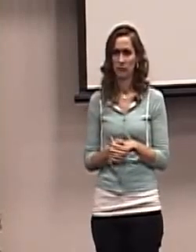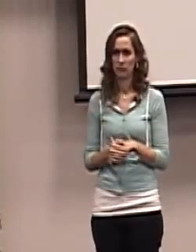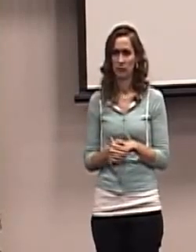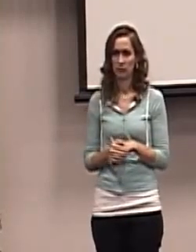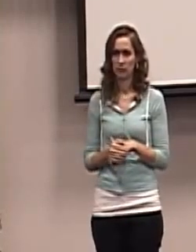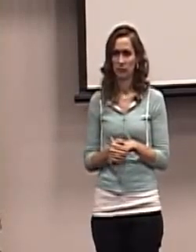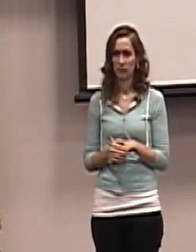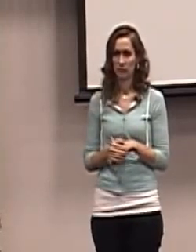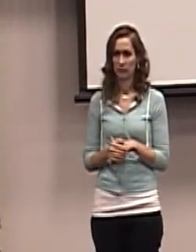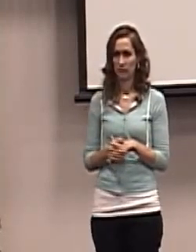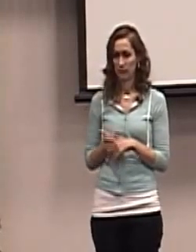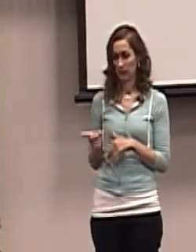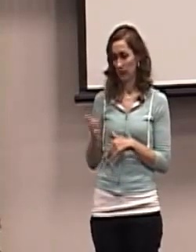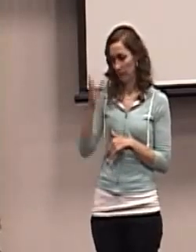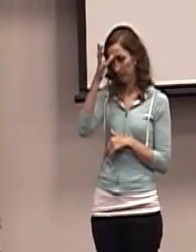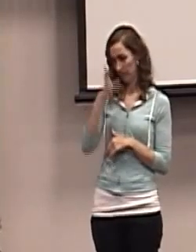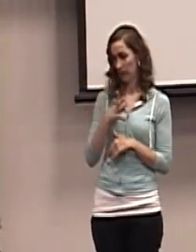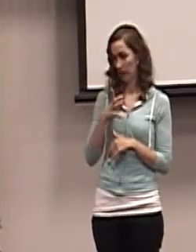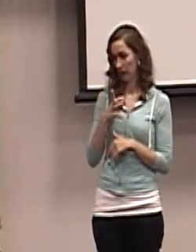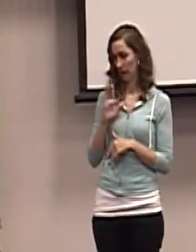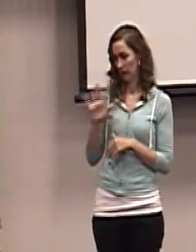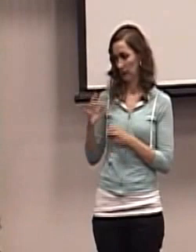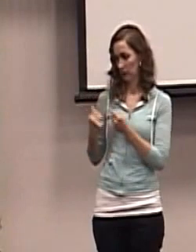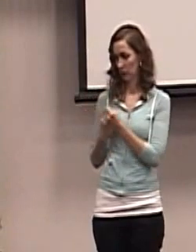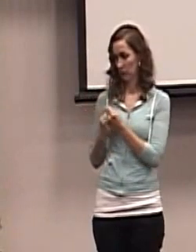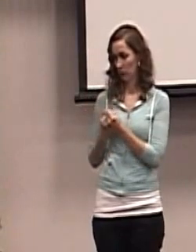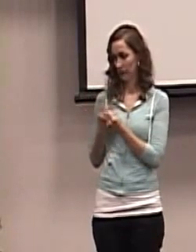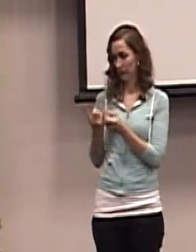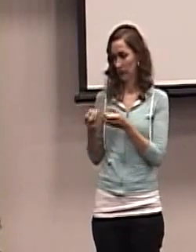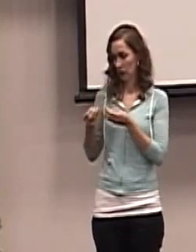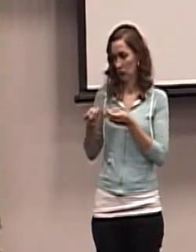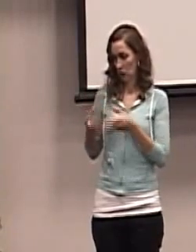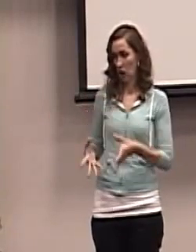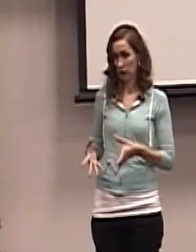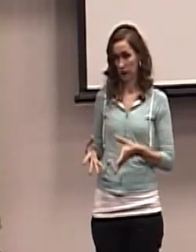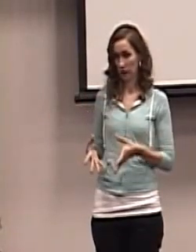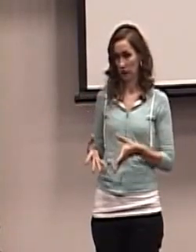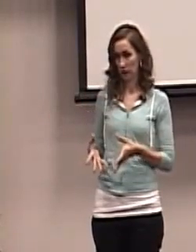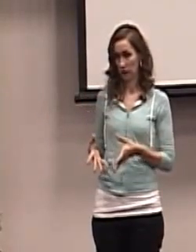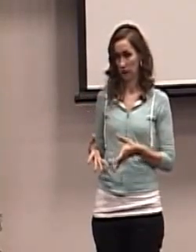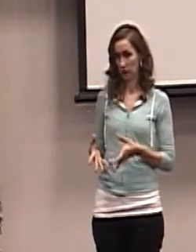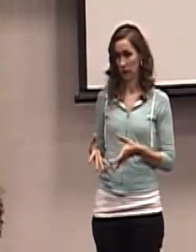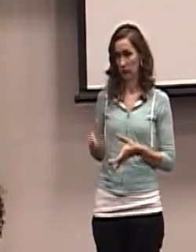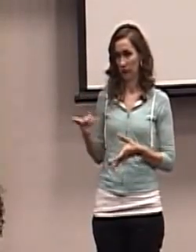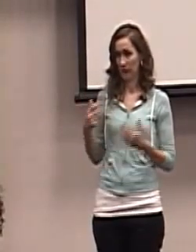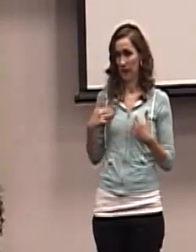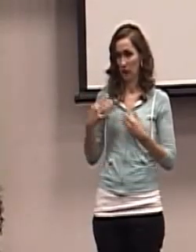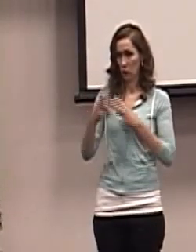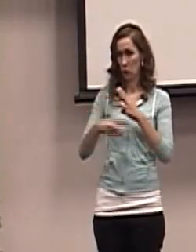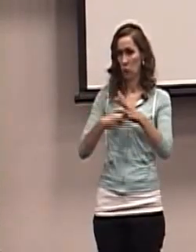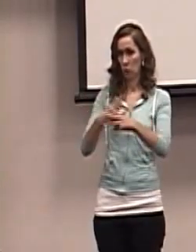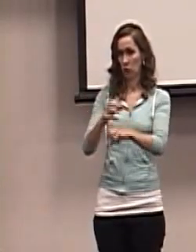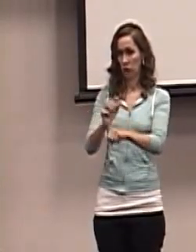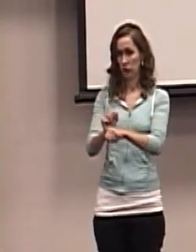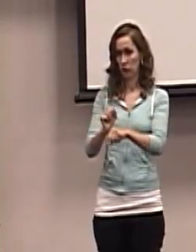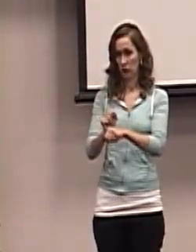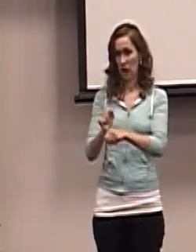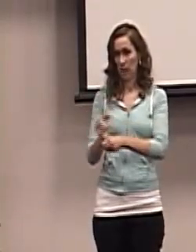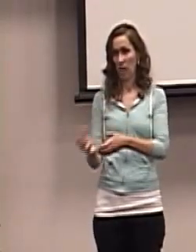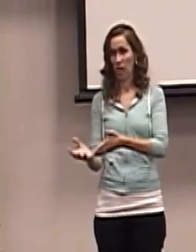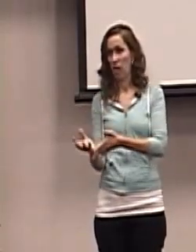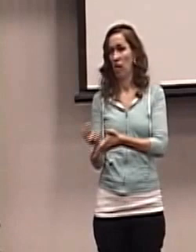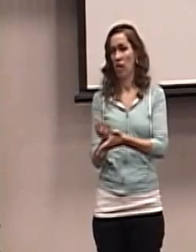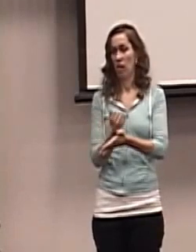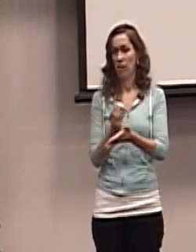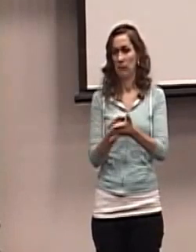had lost his support, and therefore was out. He had a secular job, and some of the